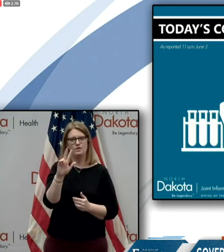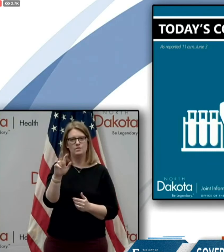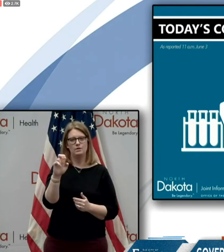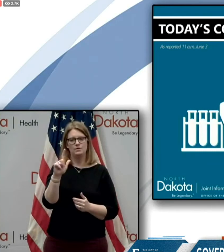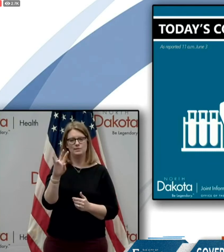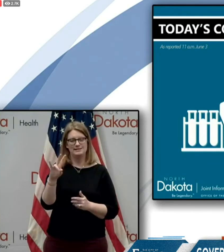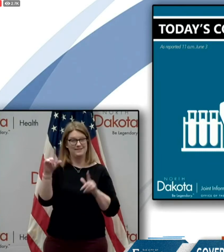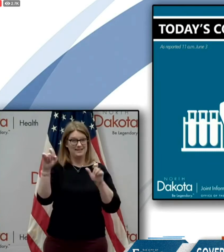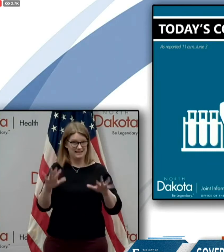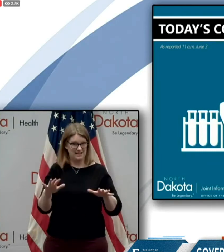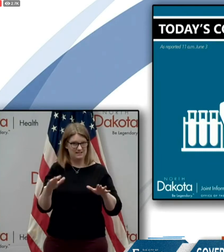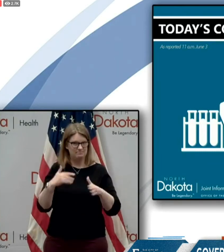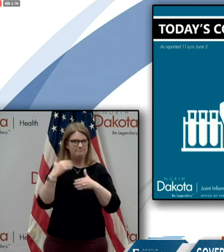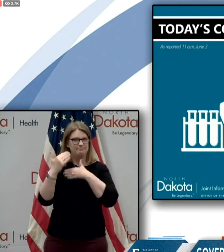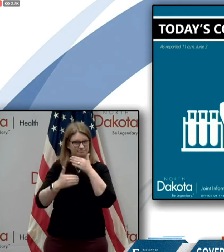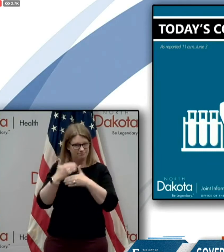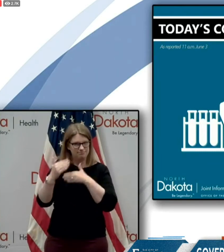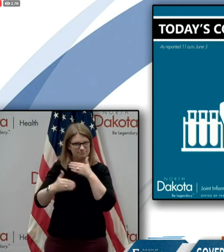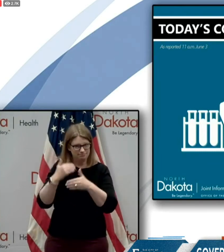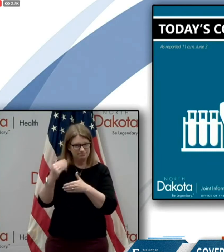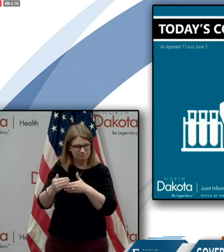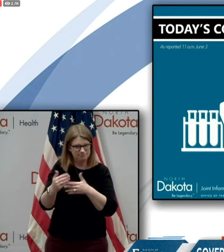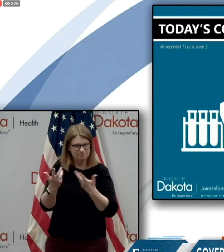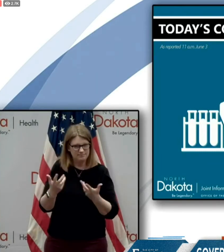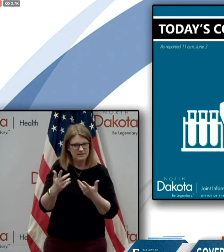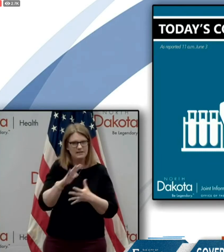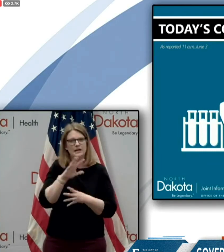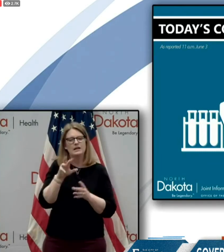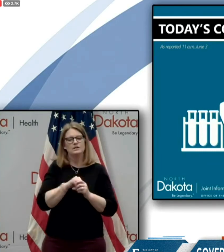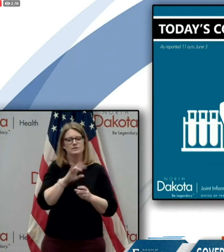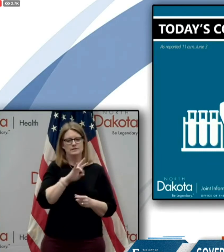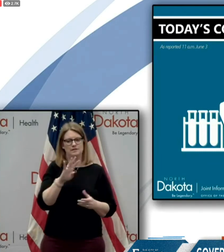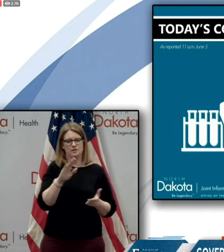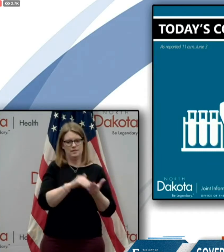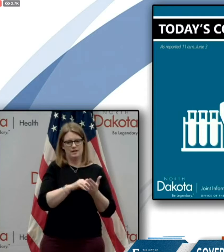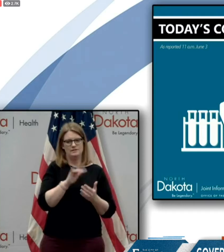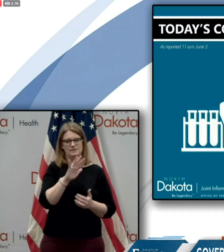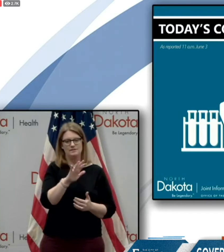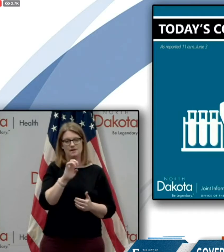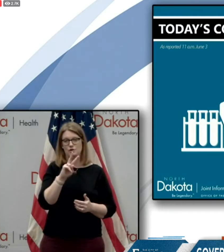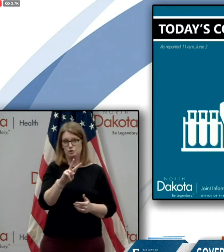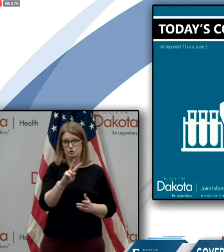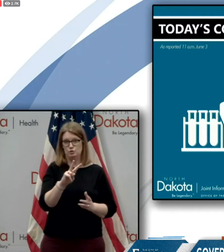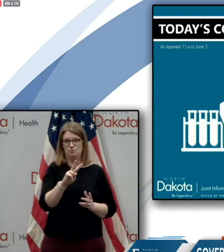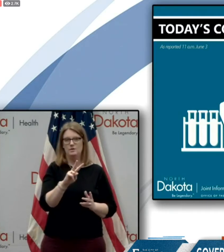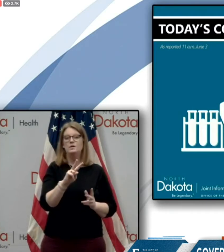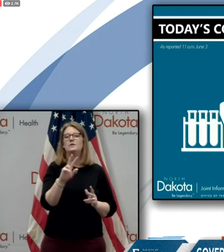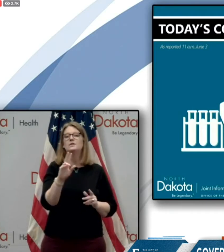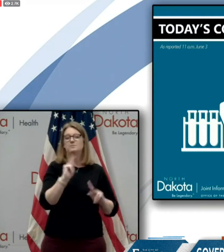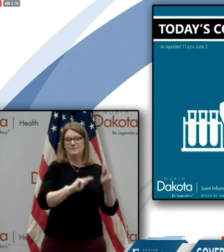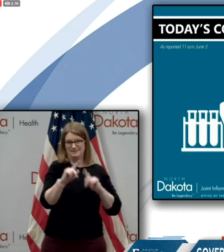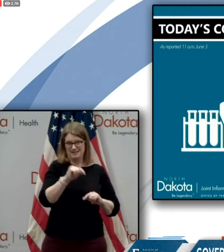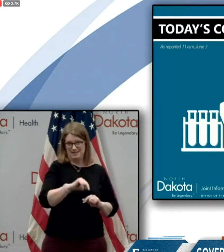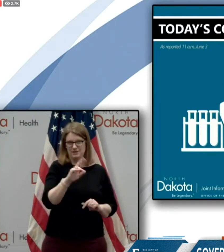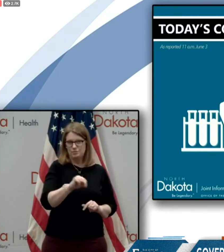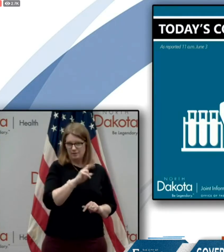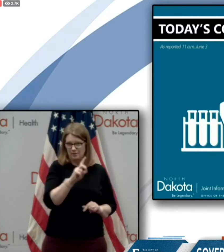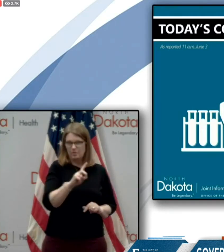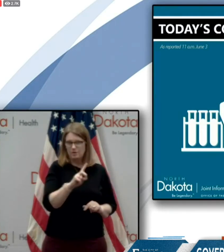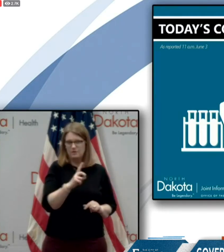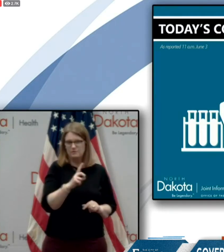101,327 tests of North Dakotas, and that includes 74,502 unique North Dakotans. So we're closing in